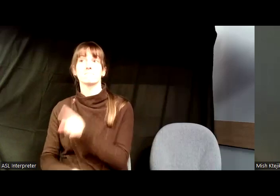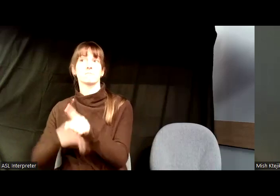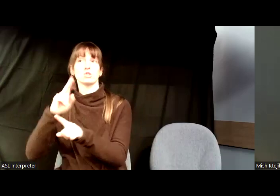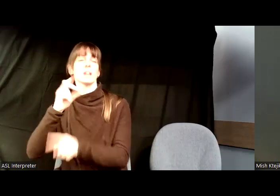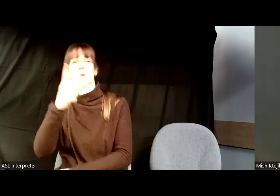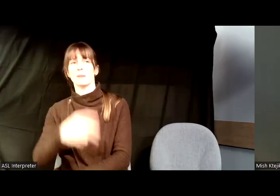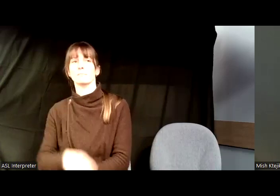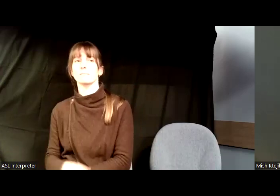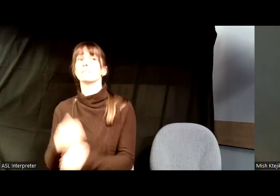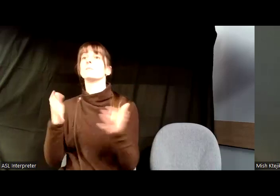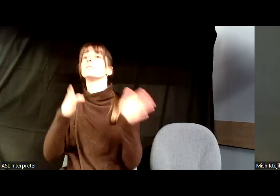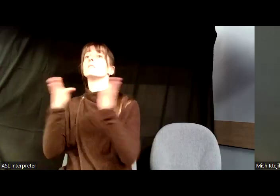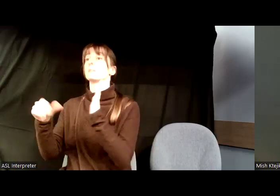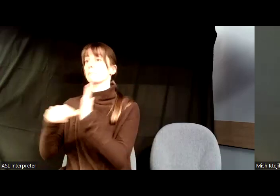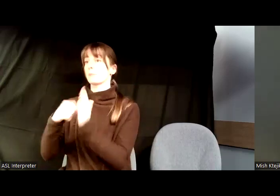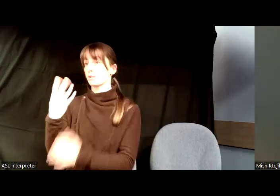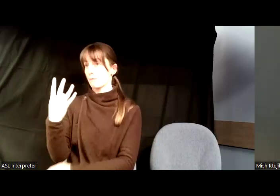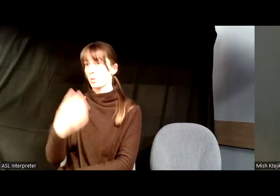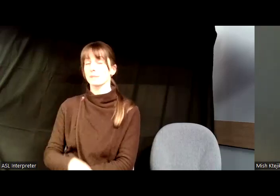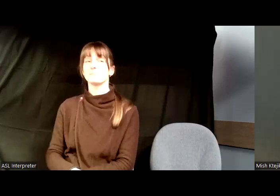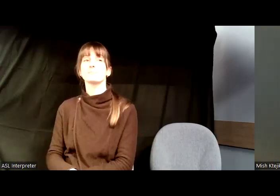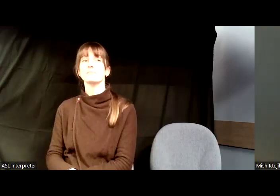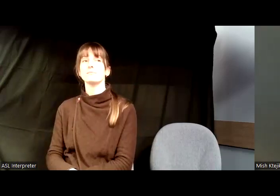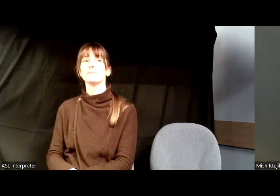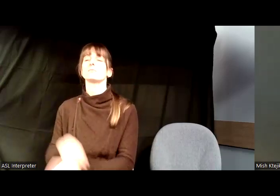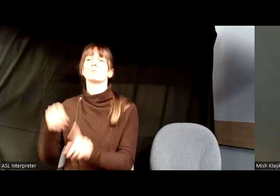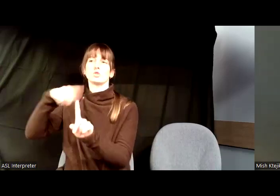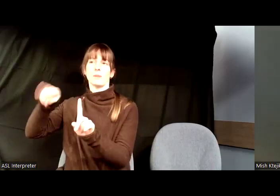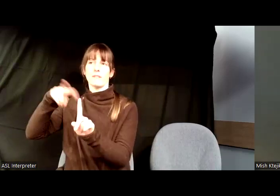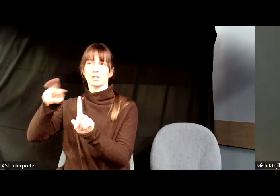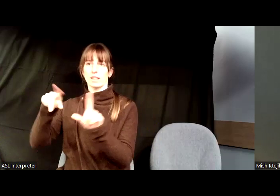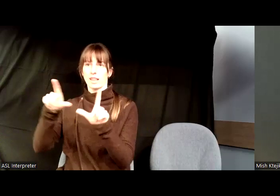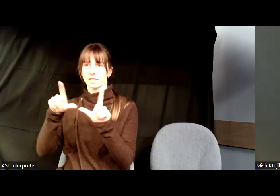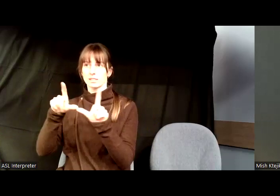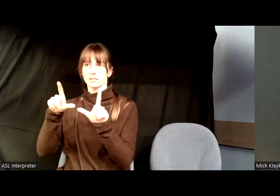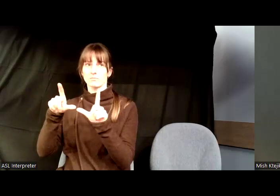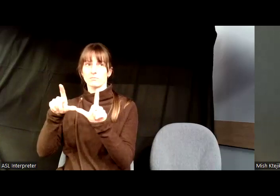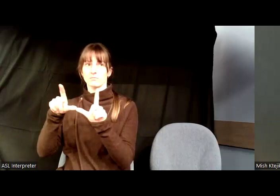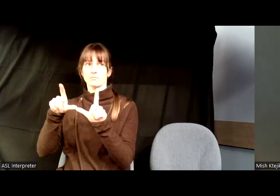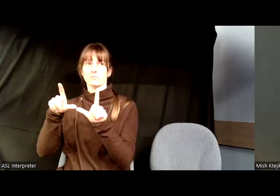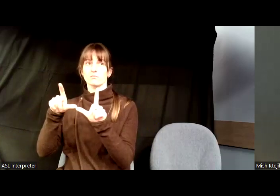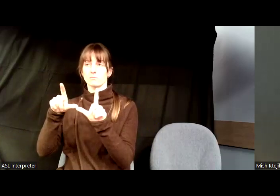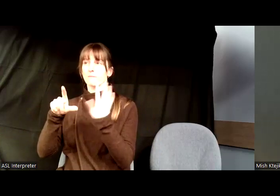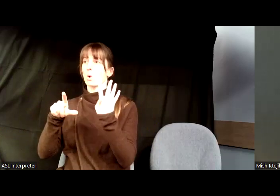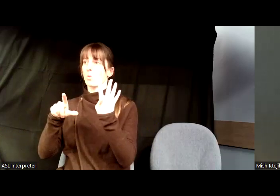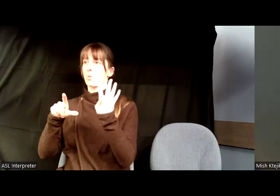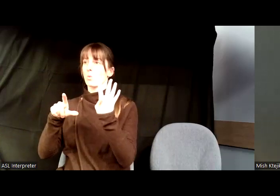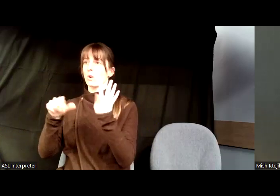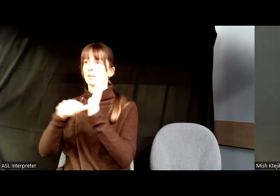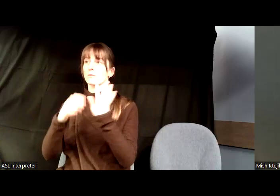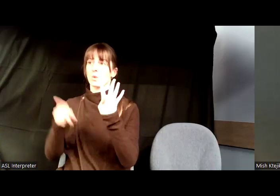So page 4 Yeah, okay. is the supervisory license. Something just food for